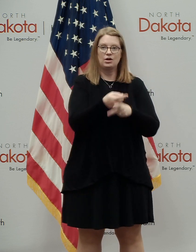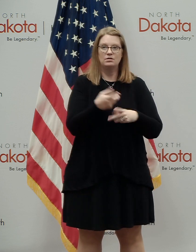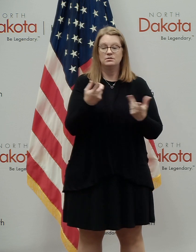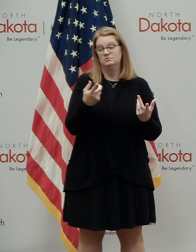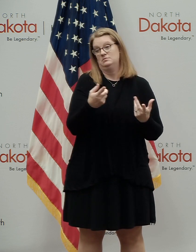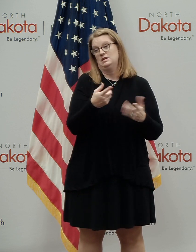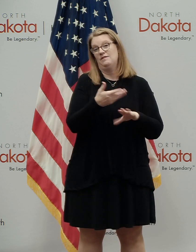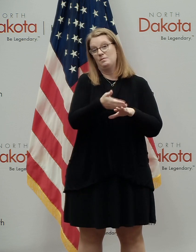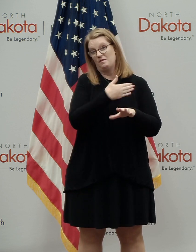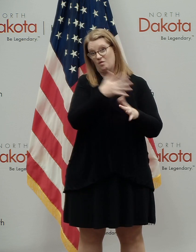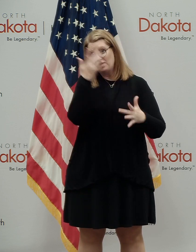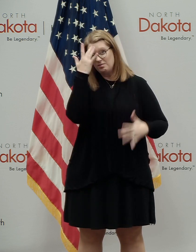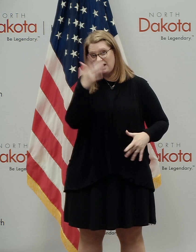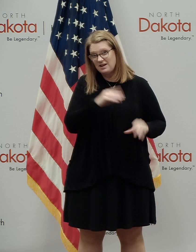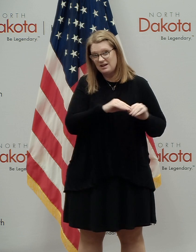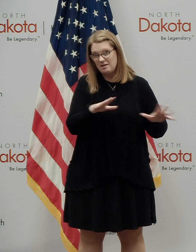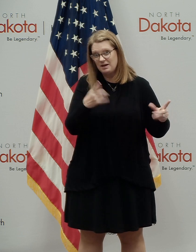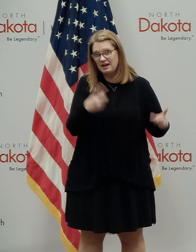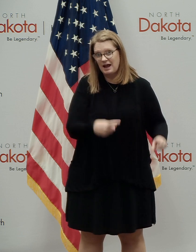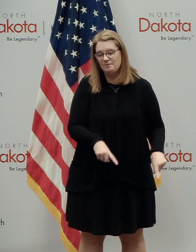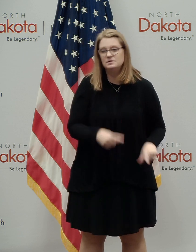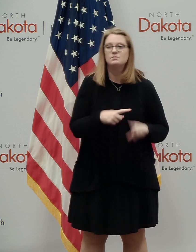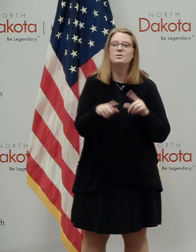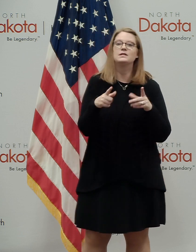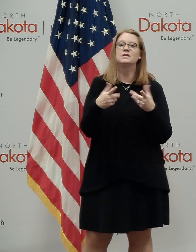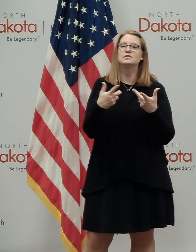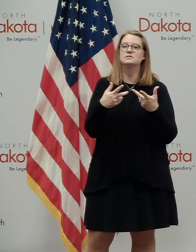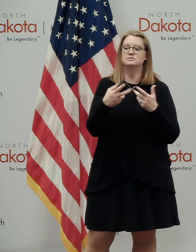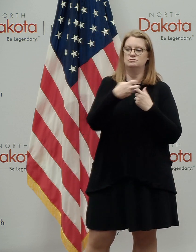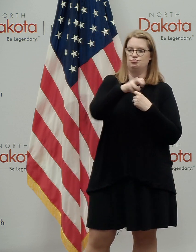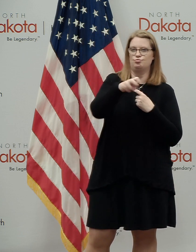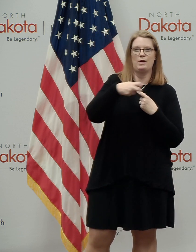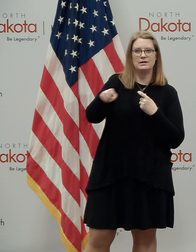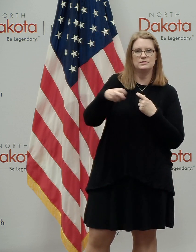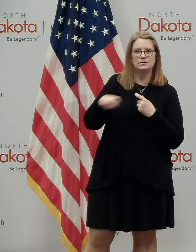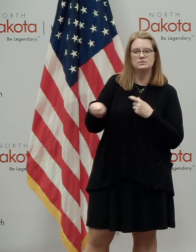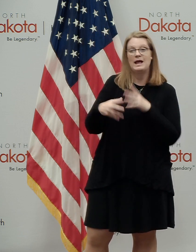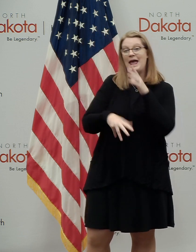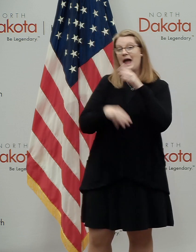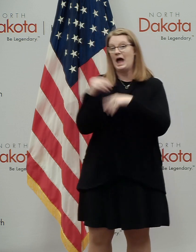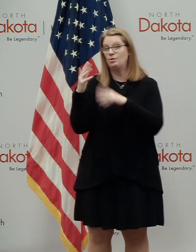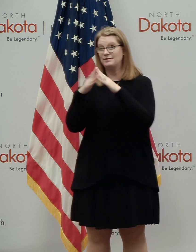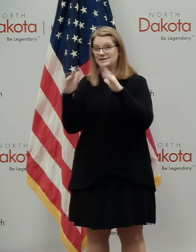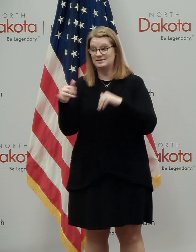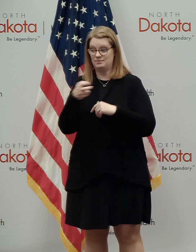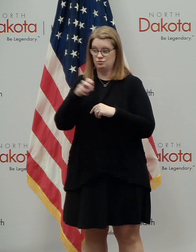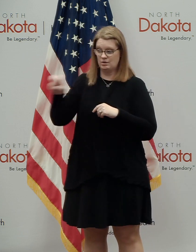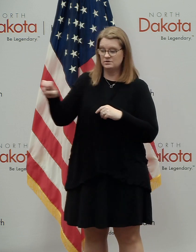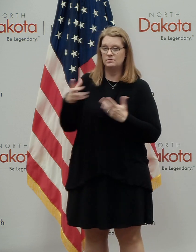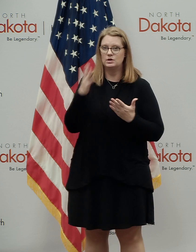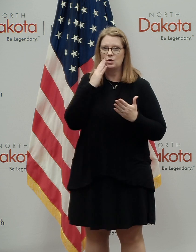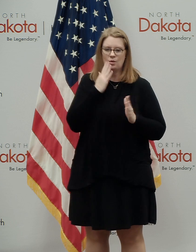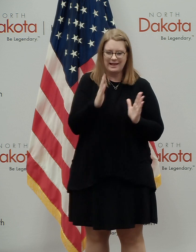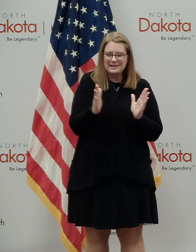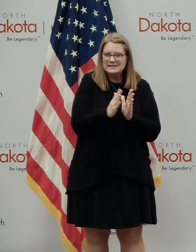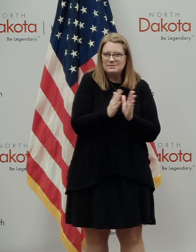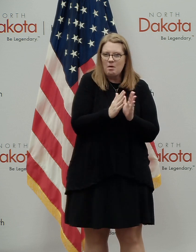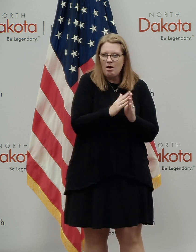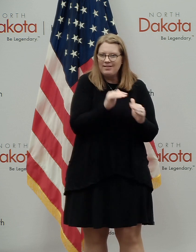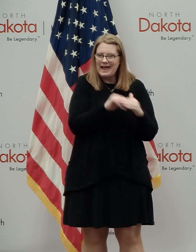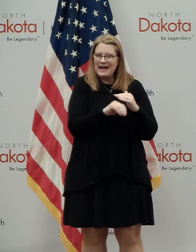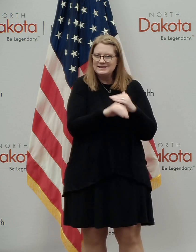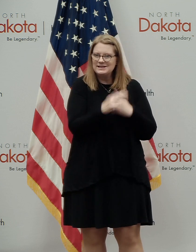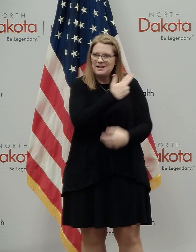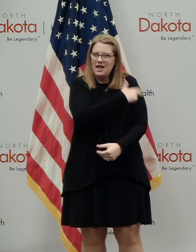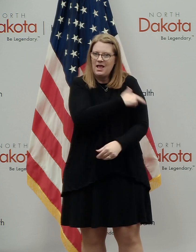even pre-pandemic, that there are in-system transfers. We've also got out-of-system transfers where our small critical access care